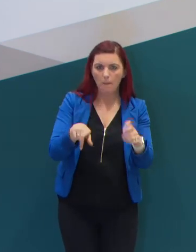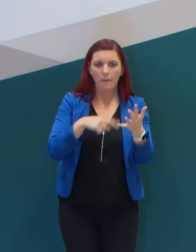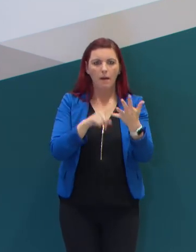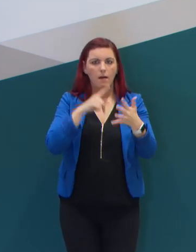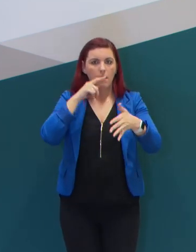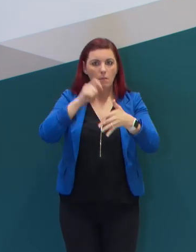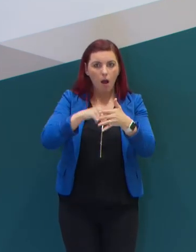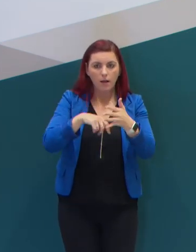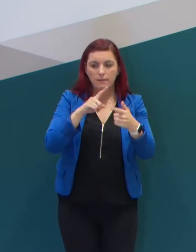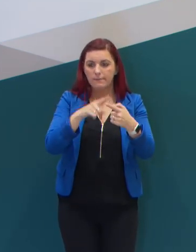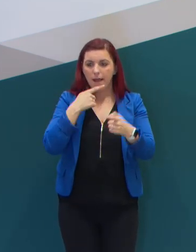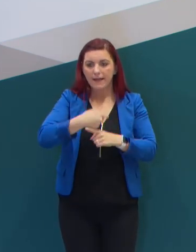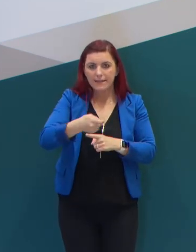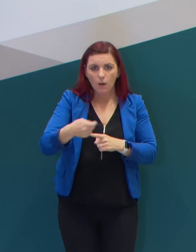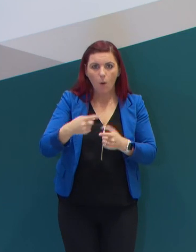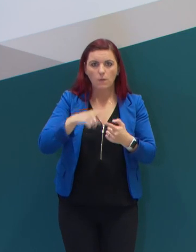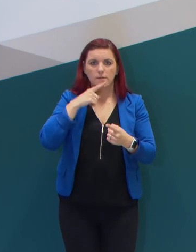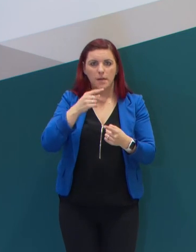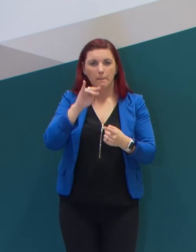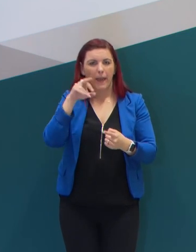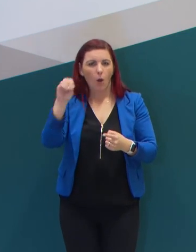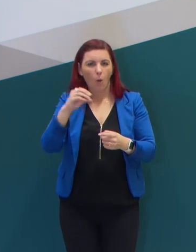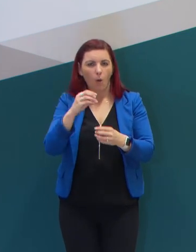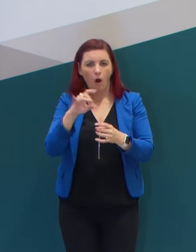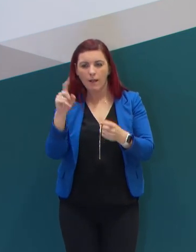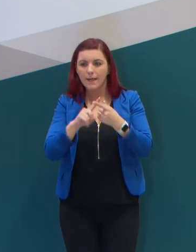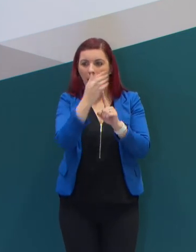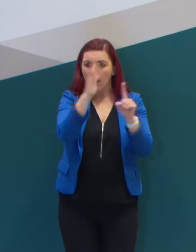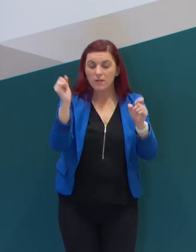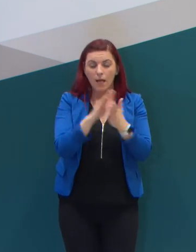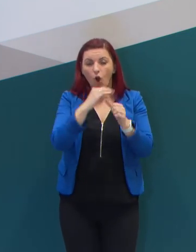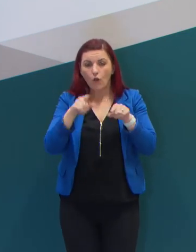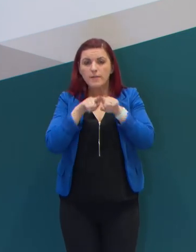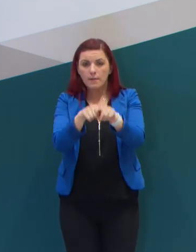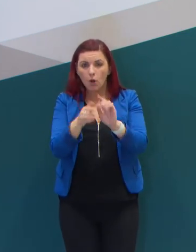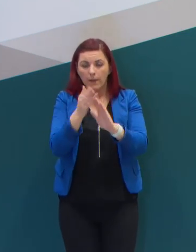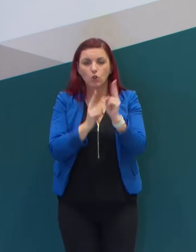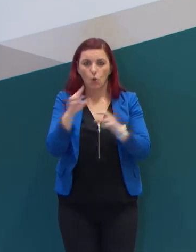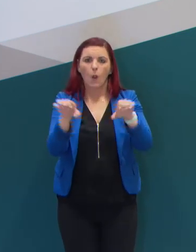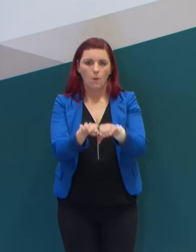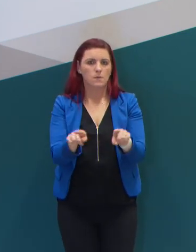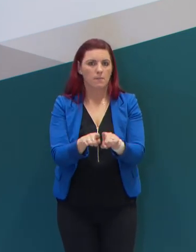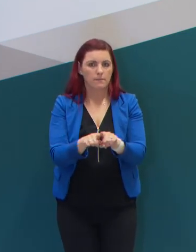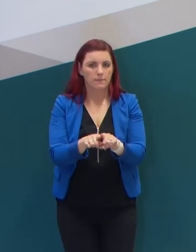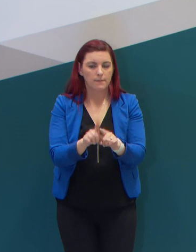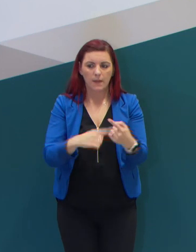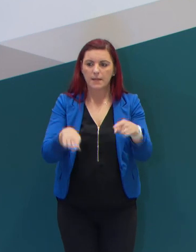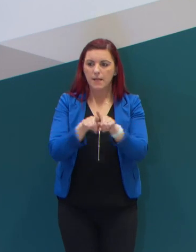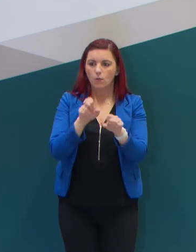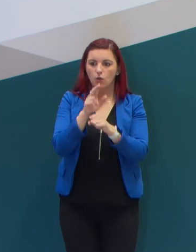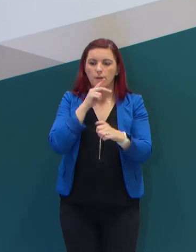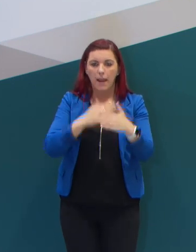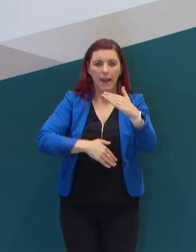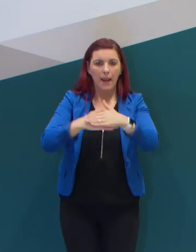markets, casinos, bingo halls, libraries and other similar outlets should close. That hotels would limit occupancy to